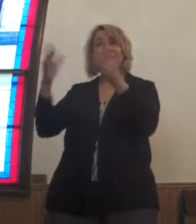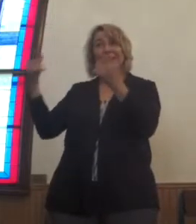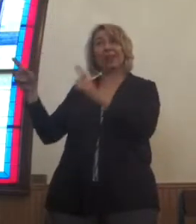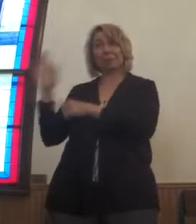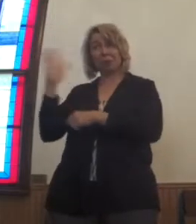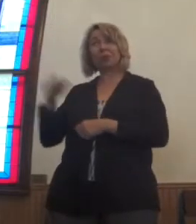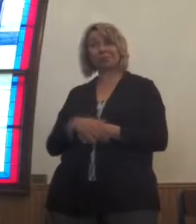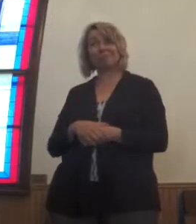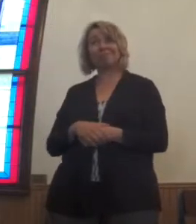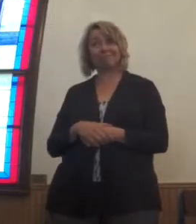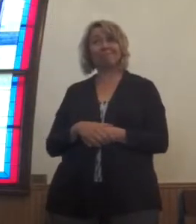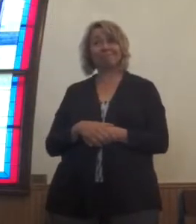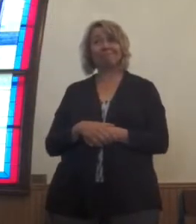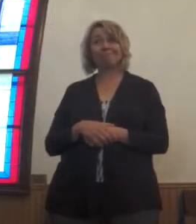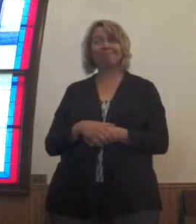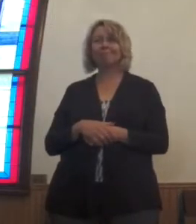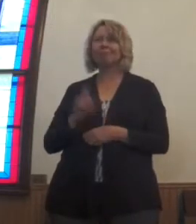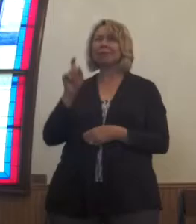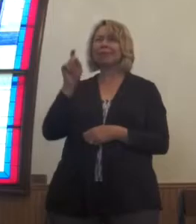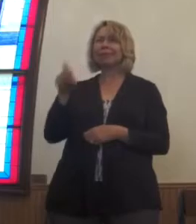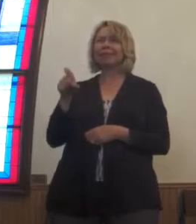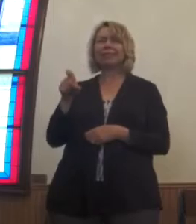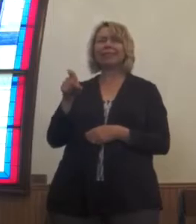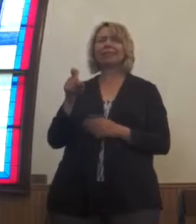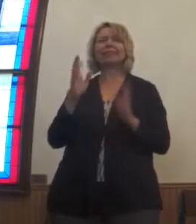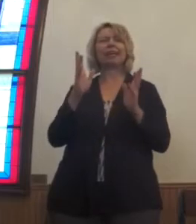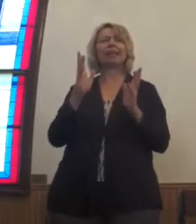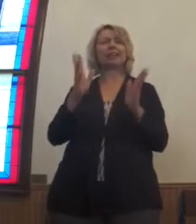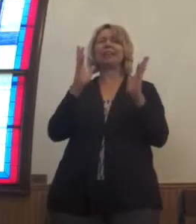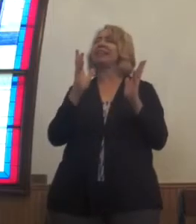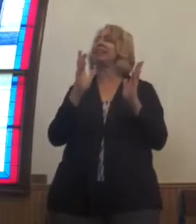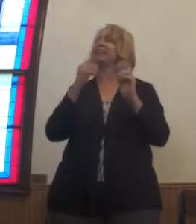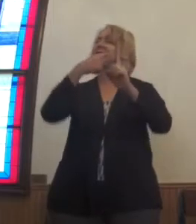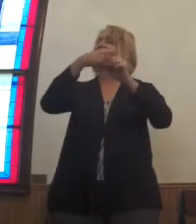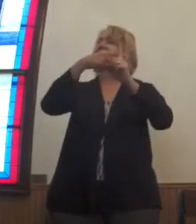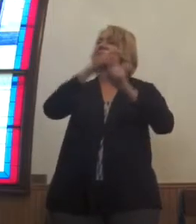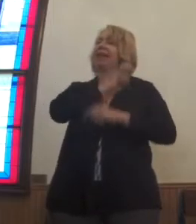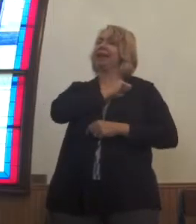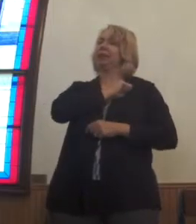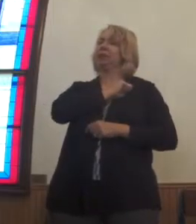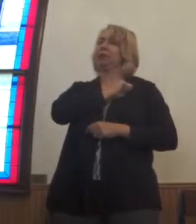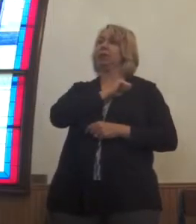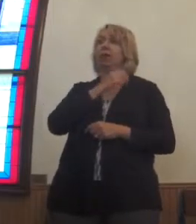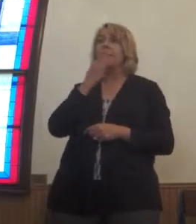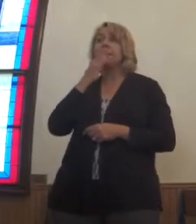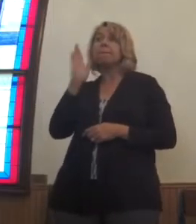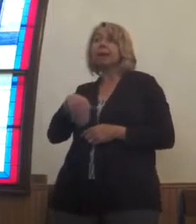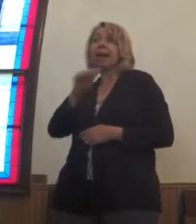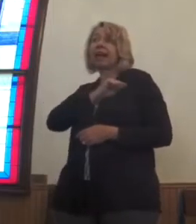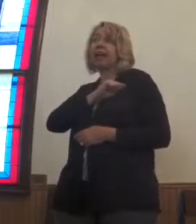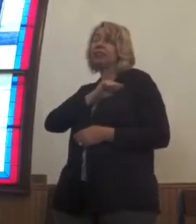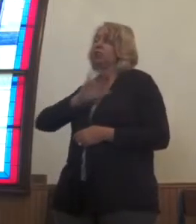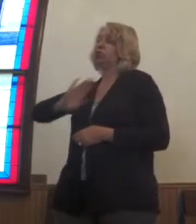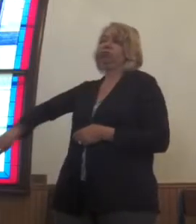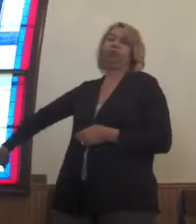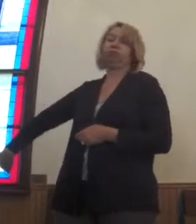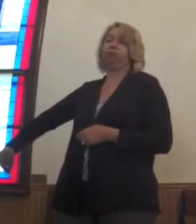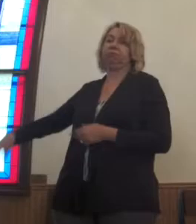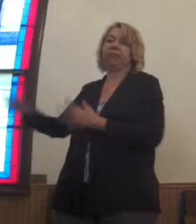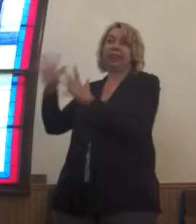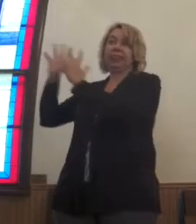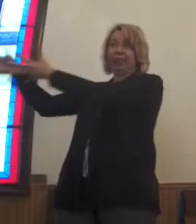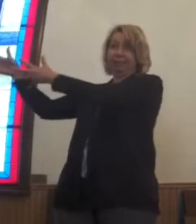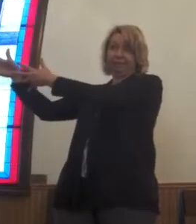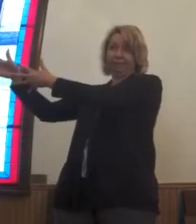Amen. Yes. We just kind of need to leave that, as I kind of leave that attitude at the back door when we walk in. You can pick it up on the